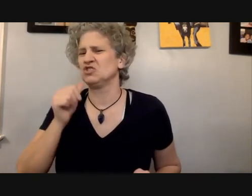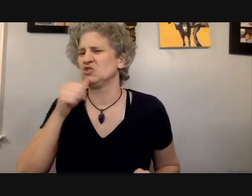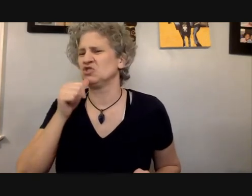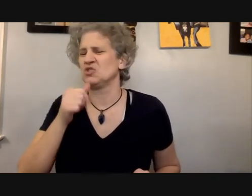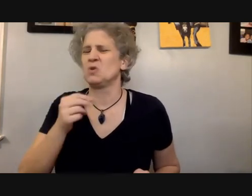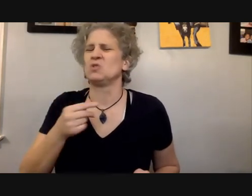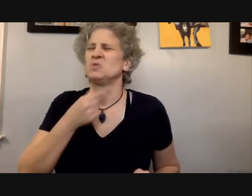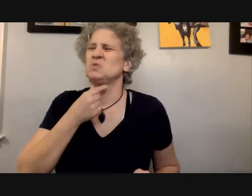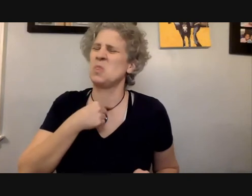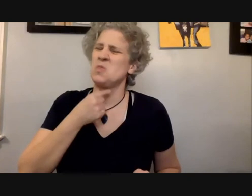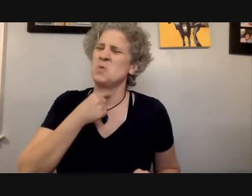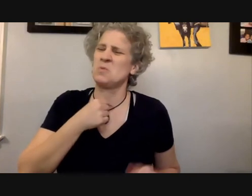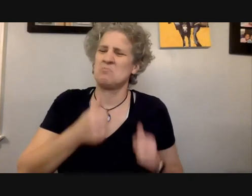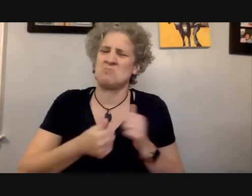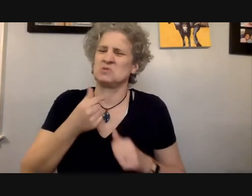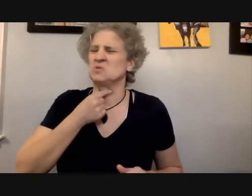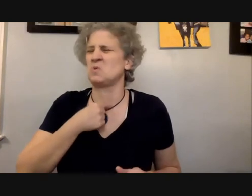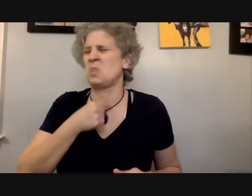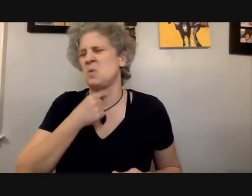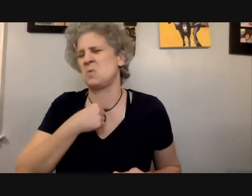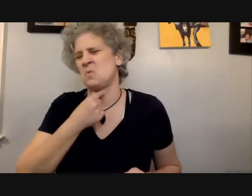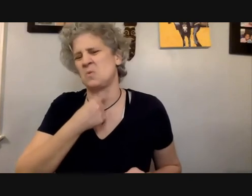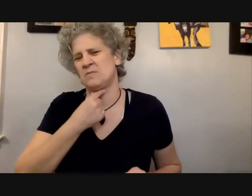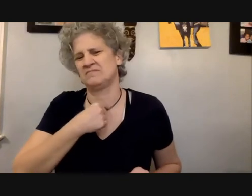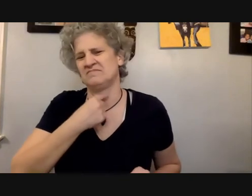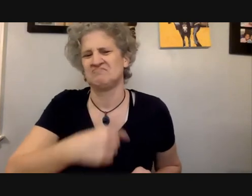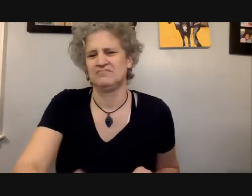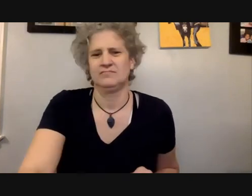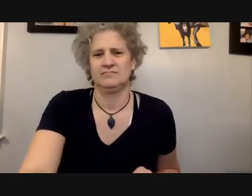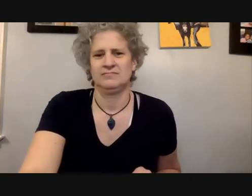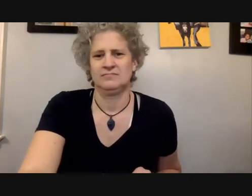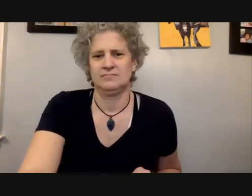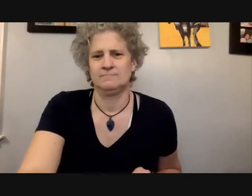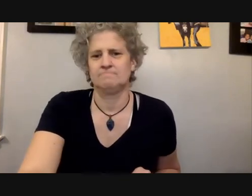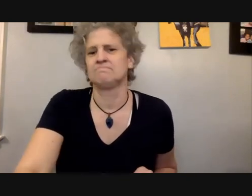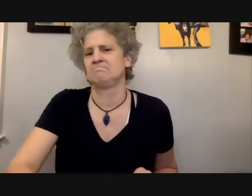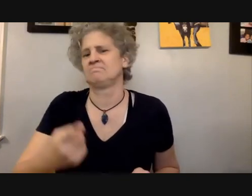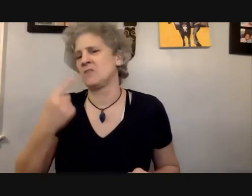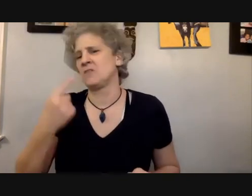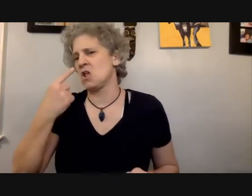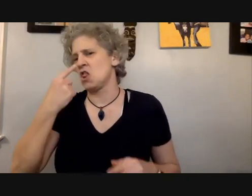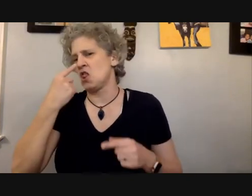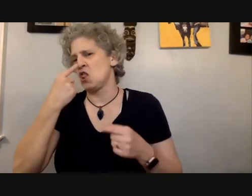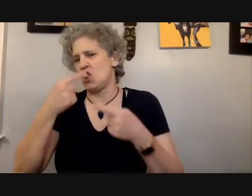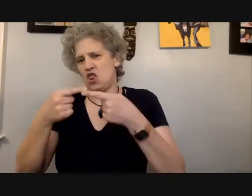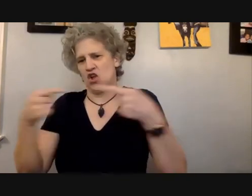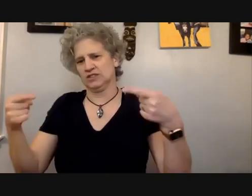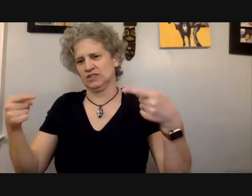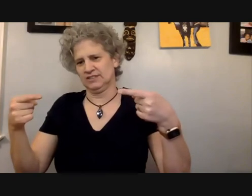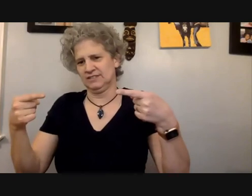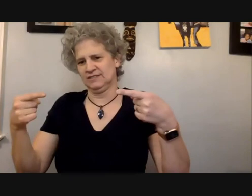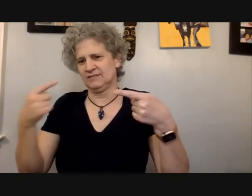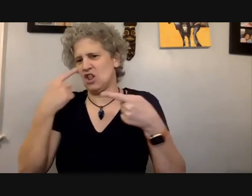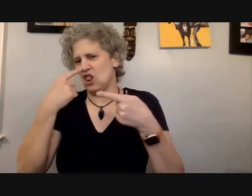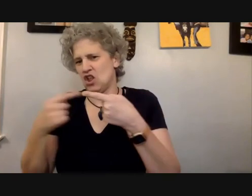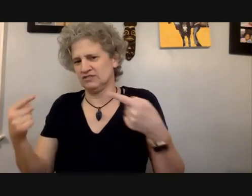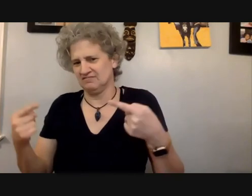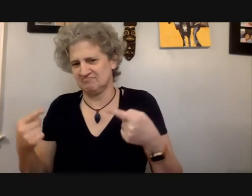You can sometimes do this. This means sore, or just do this. This is what you see most often for sore throat. And